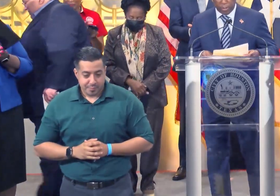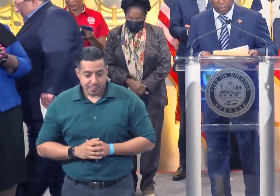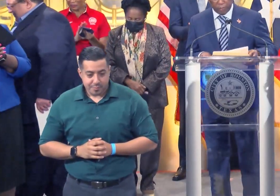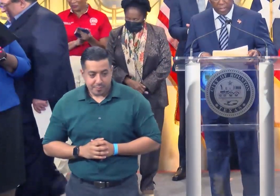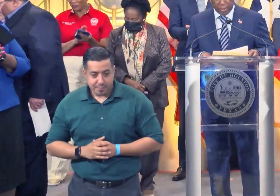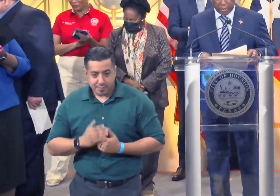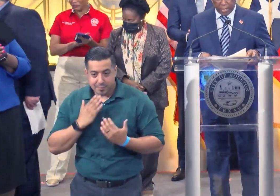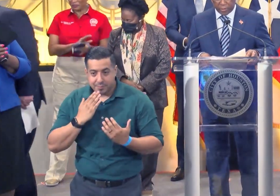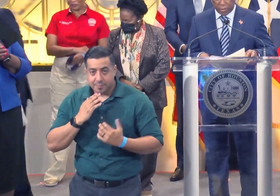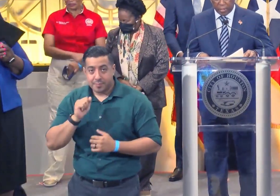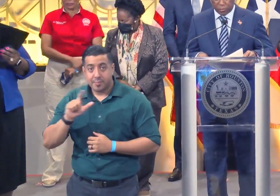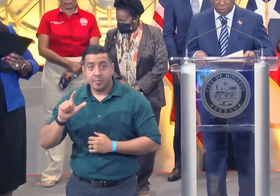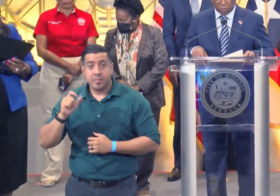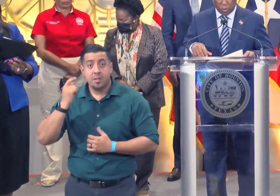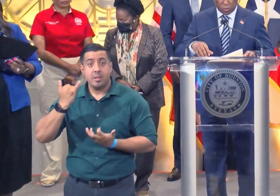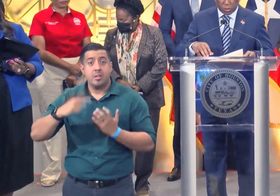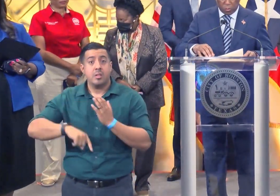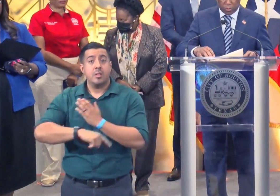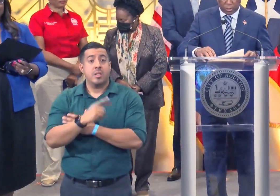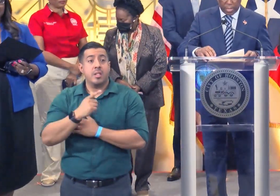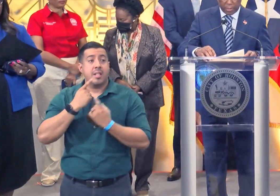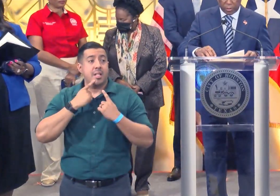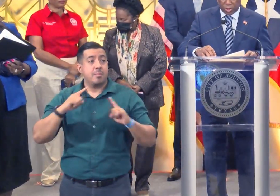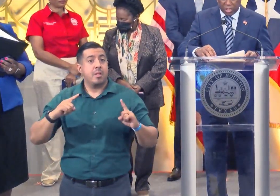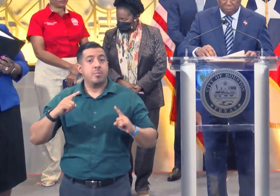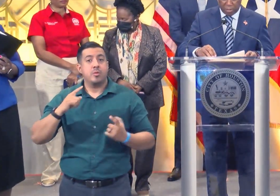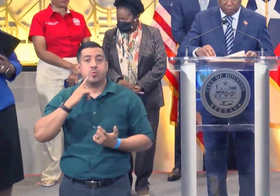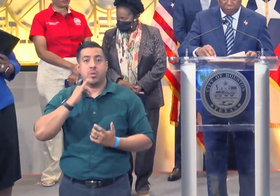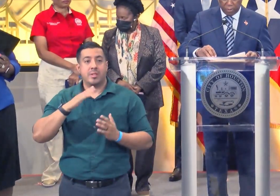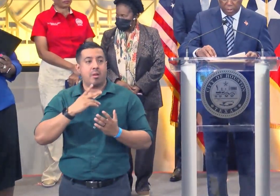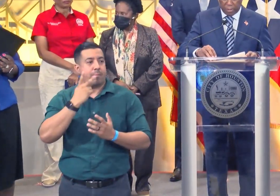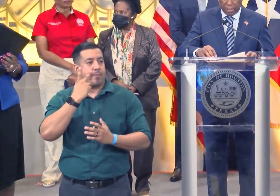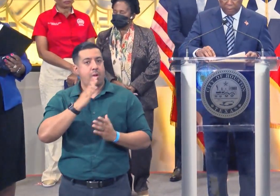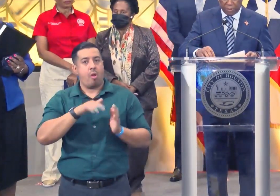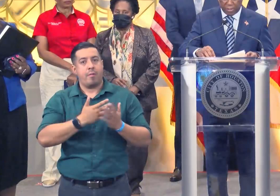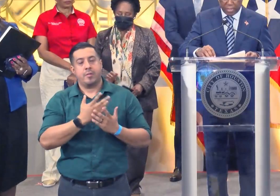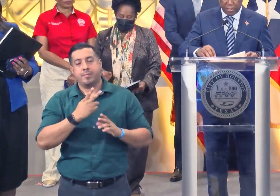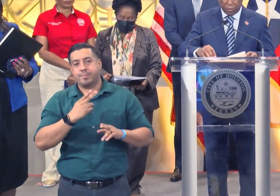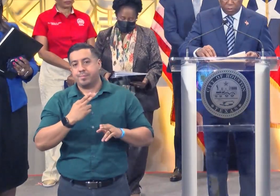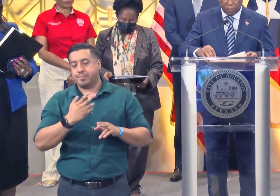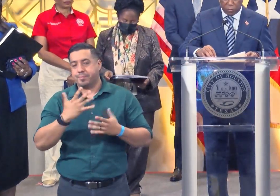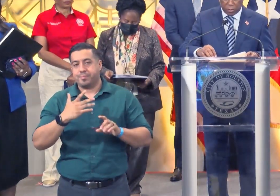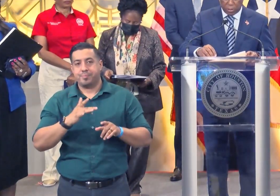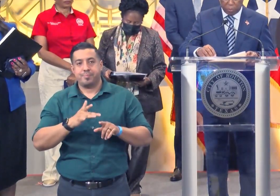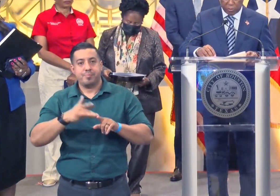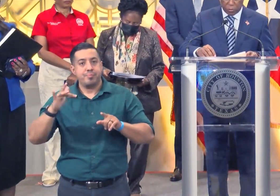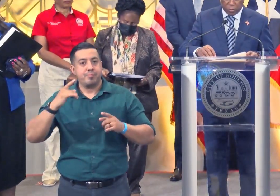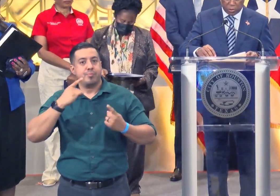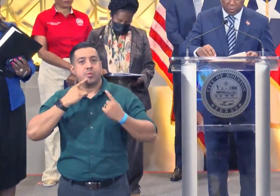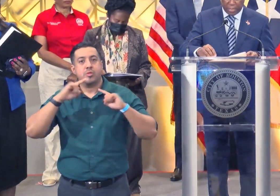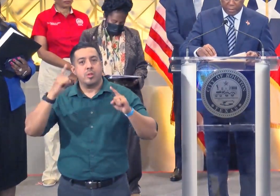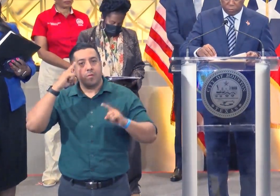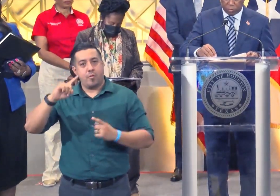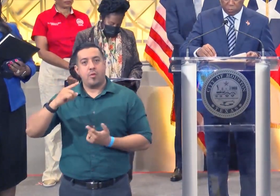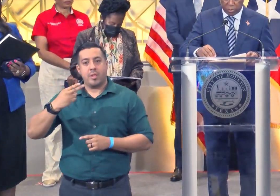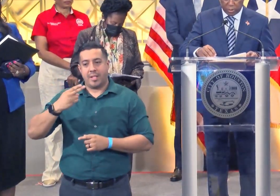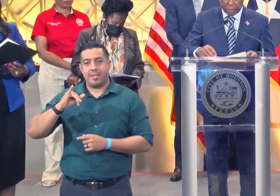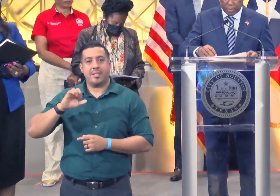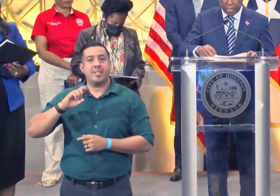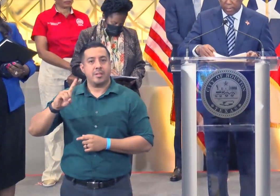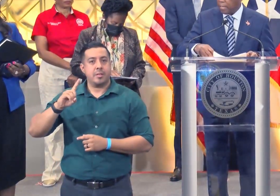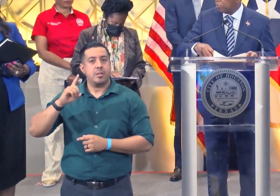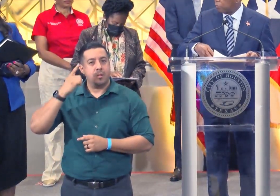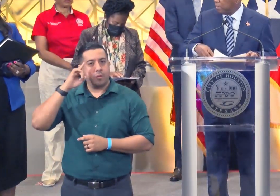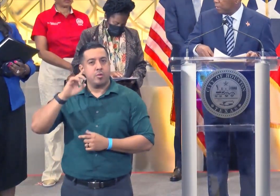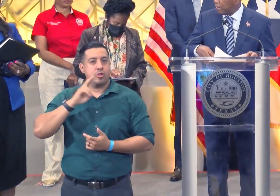Thank you, Al. And today's announcement is also a shining achievement in the tenure of Houston Independent School District Interim